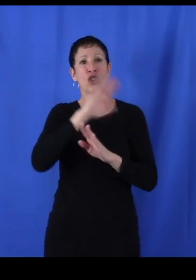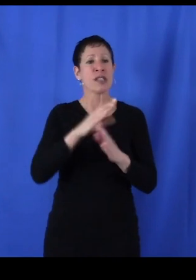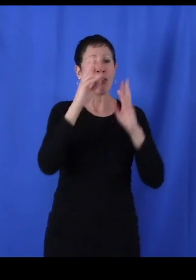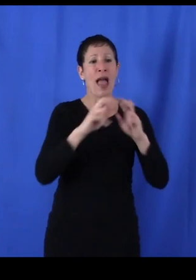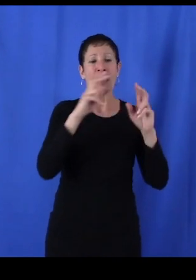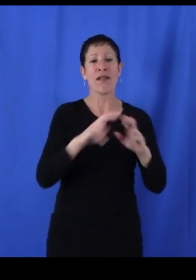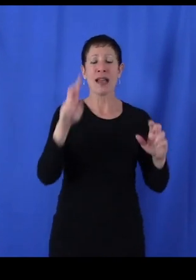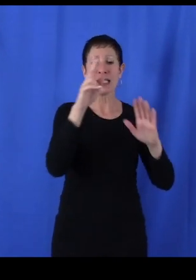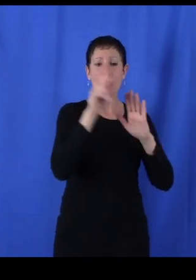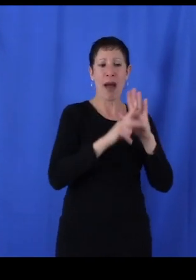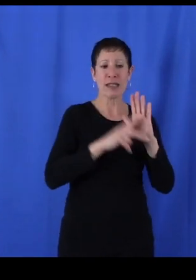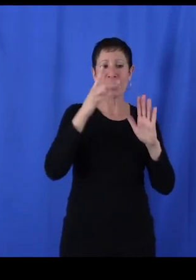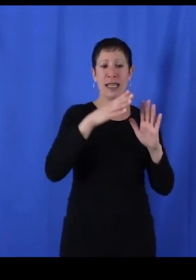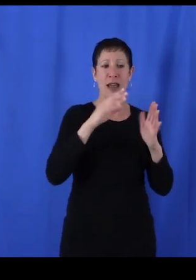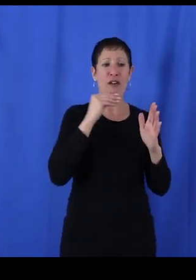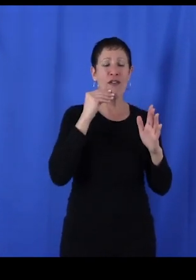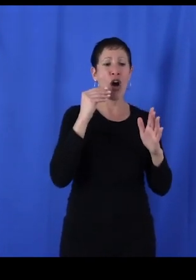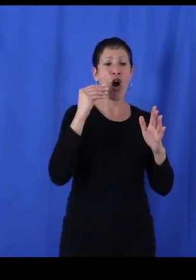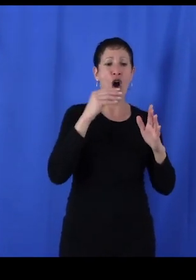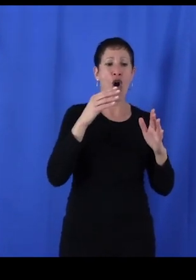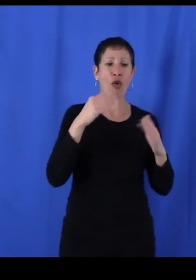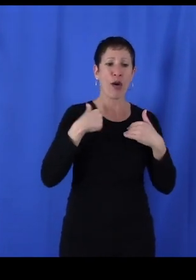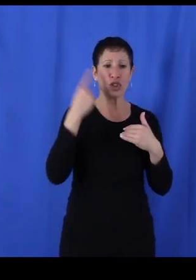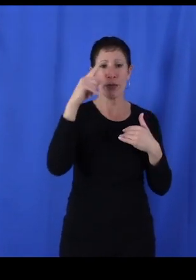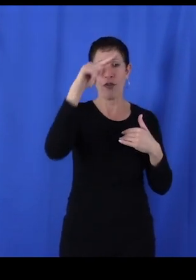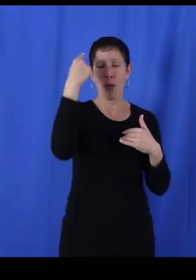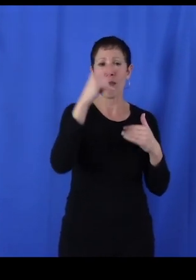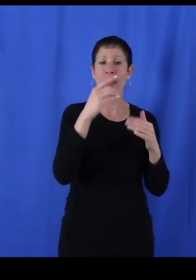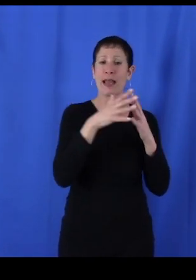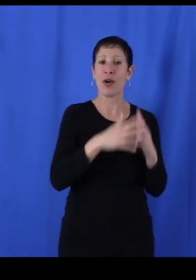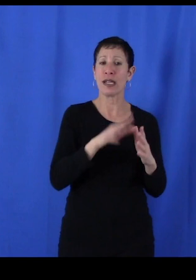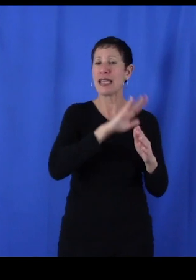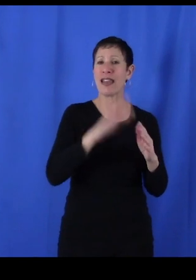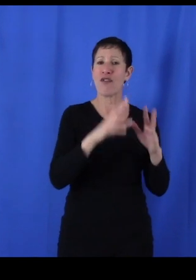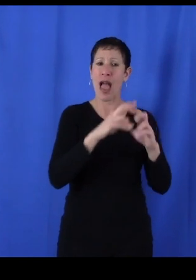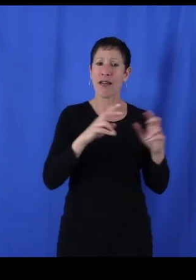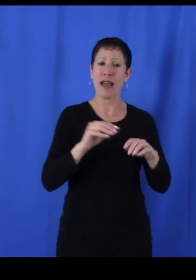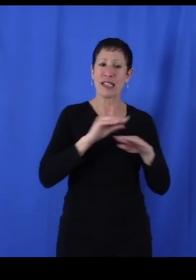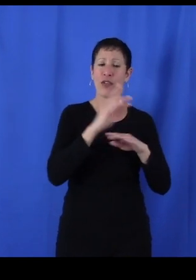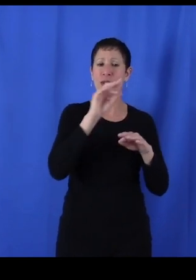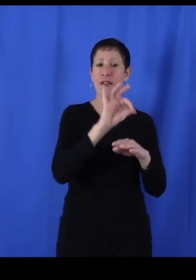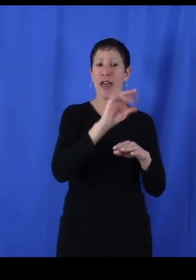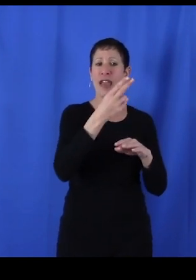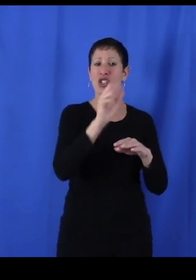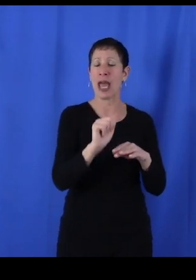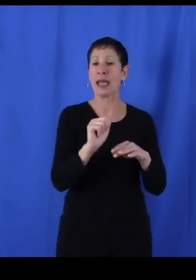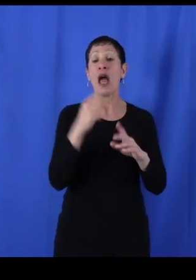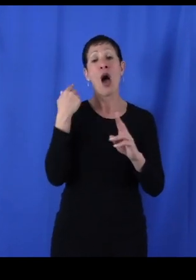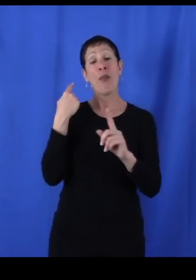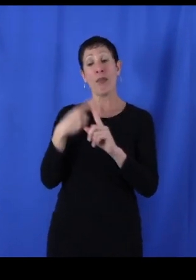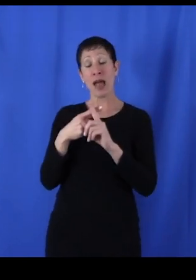Americans and the impact of HOLC and FHA. And they also chose these housing